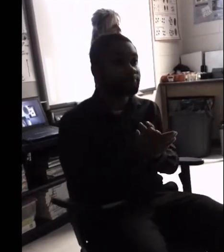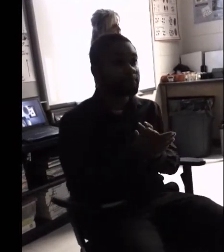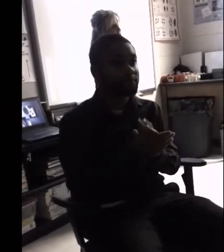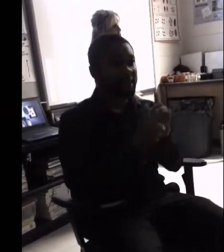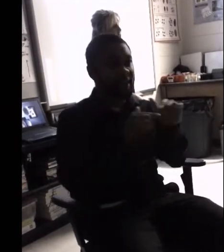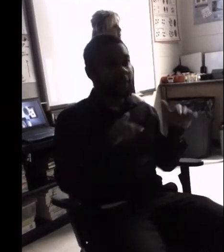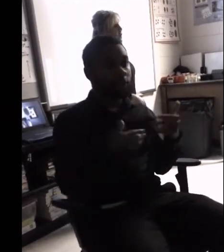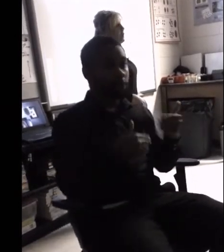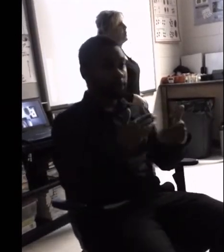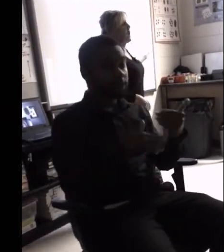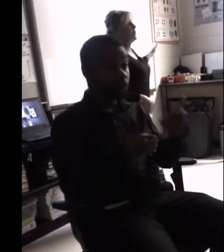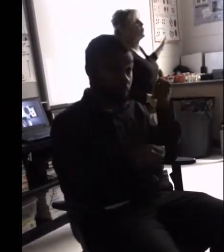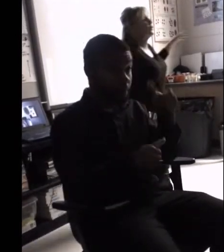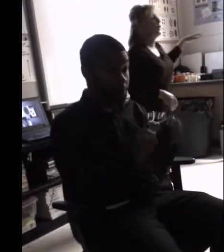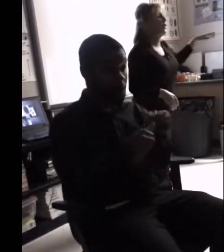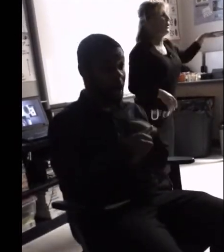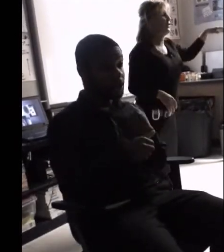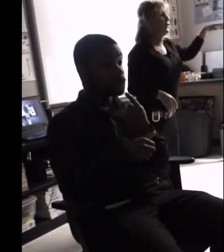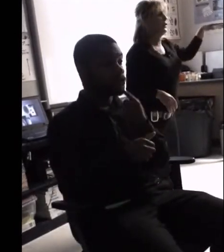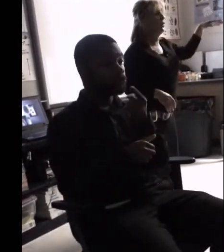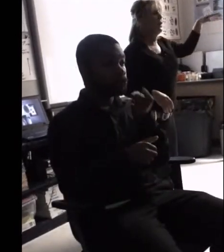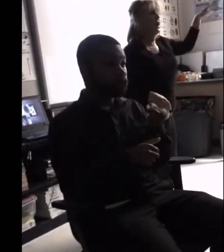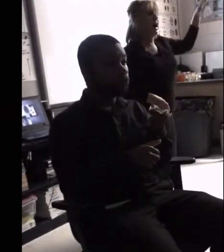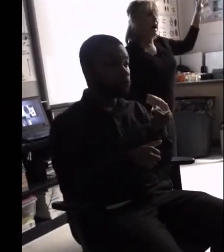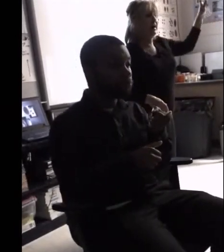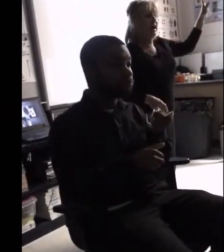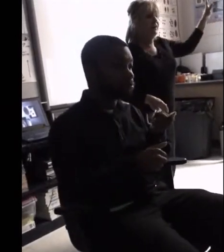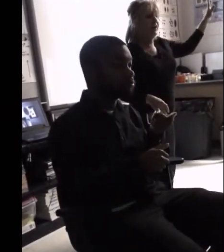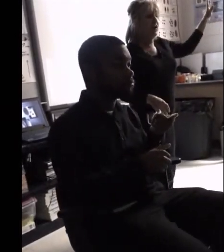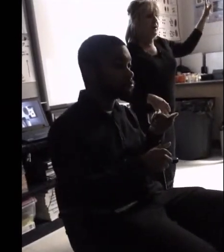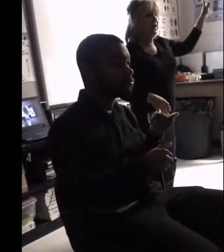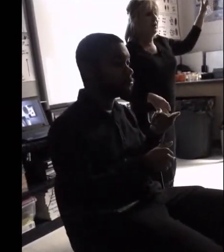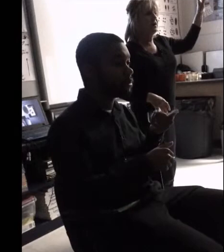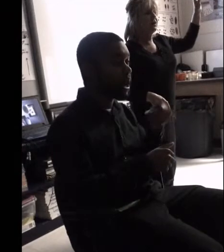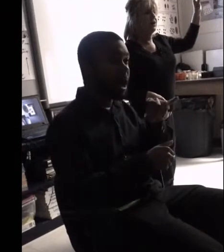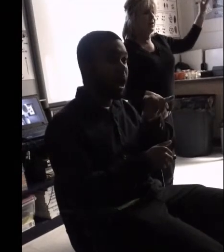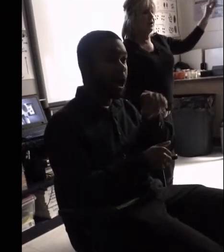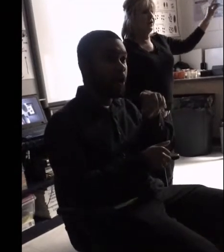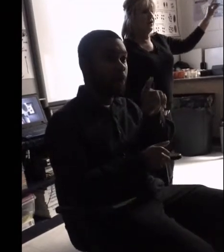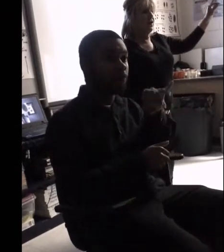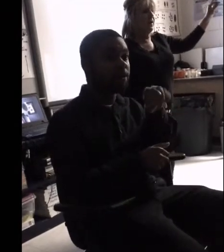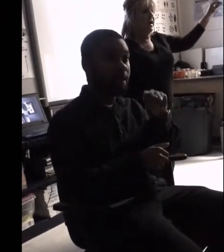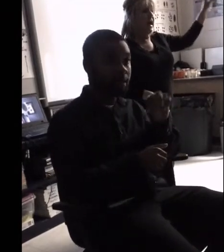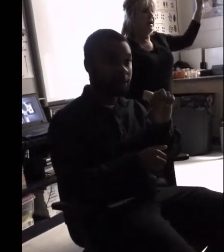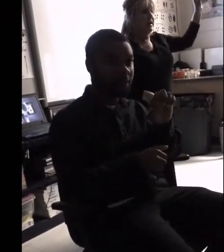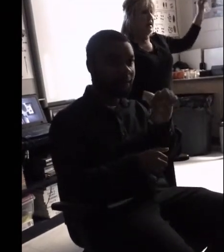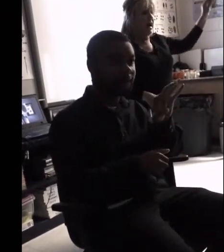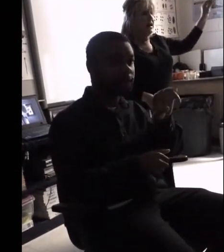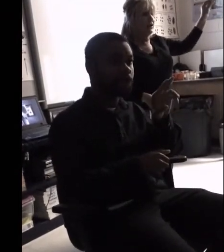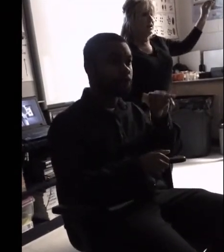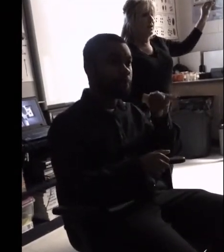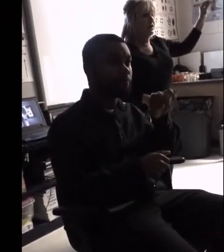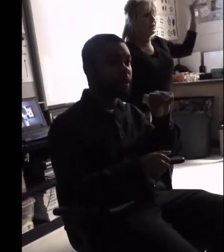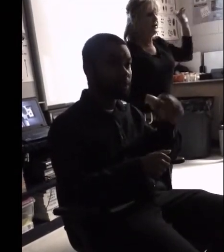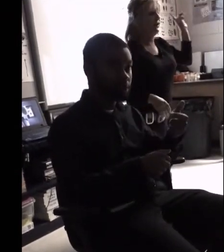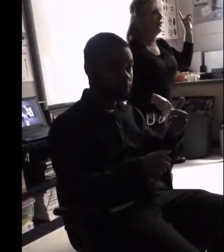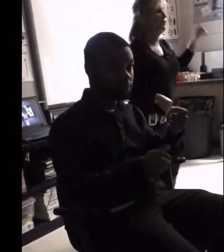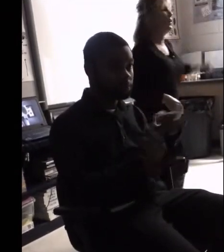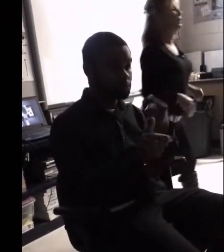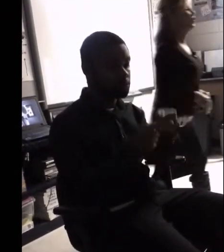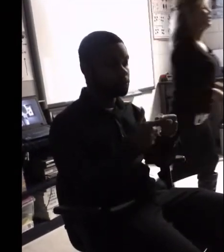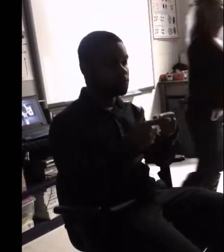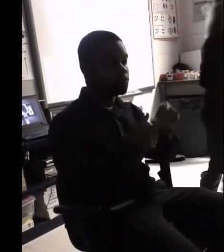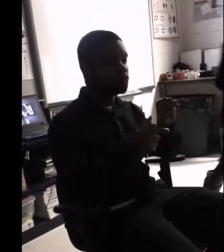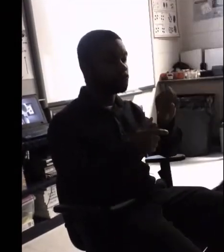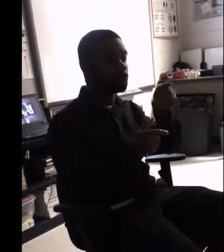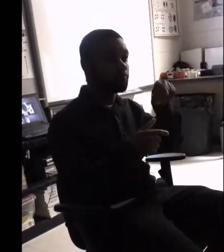is. Remember, I told you we were gonna do iodine fuming, superglue fuming, and ninhydrin. So see if you